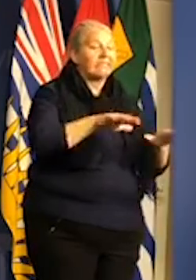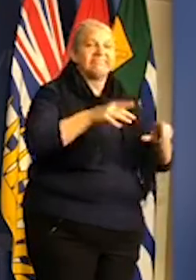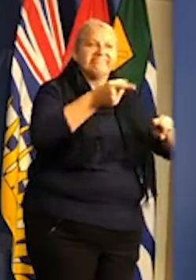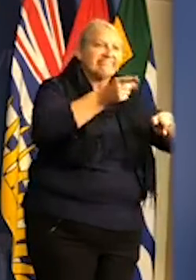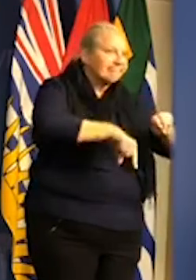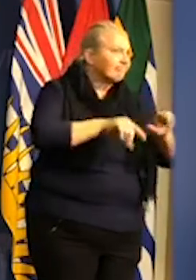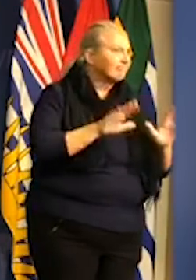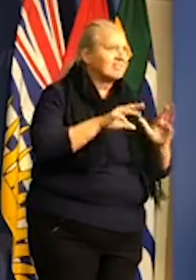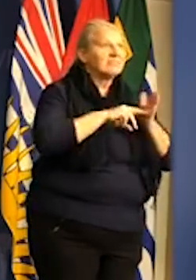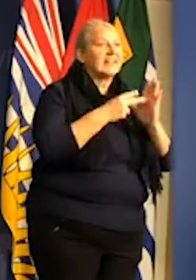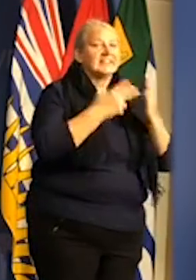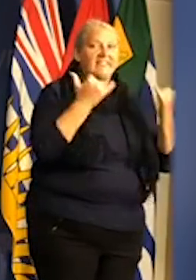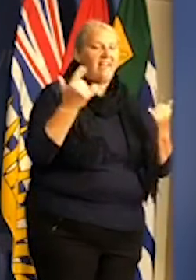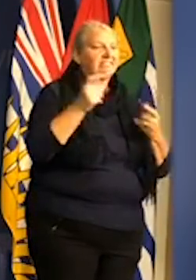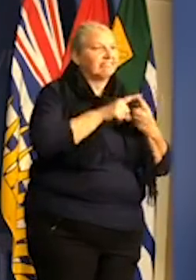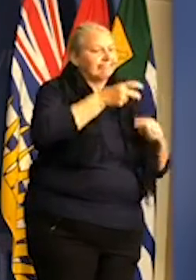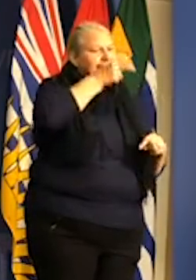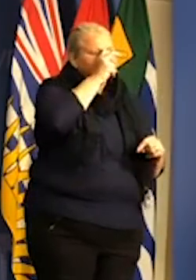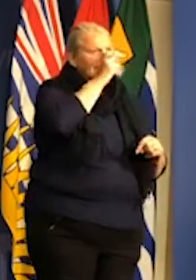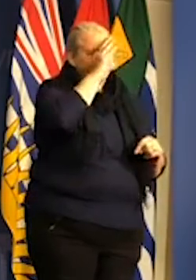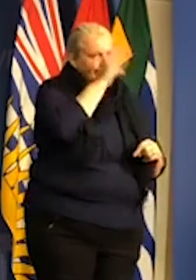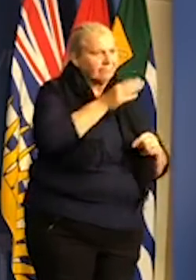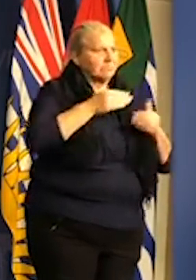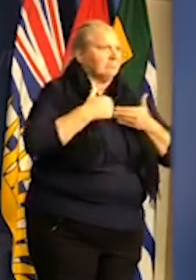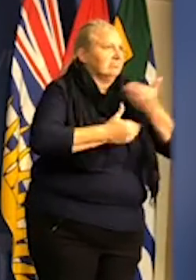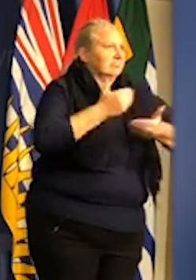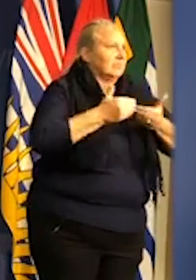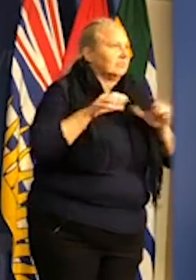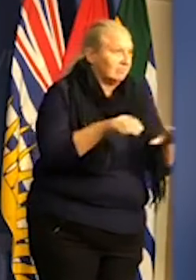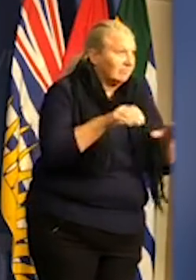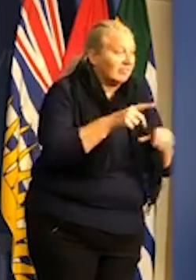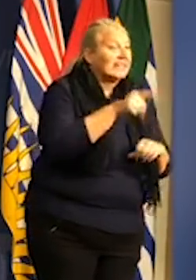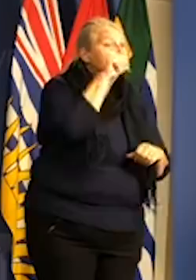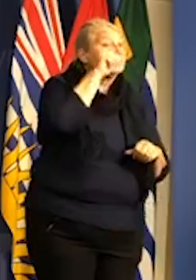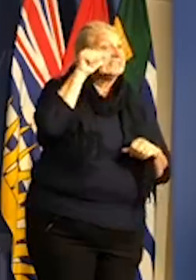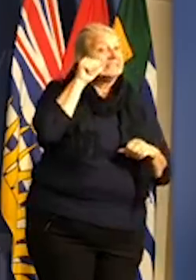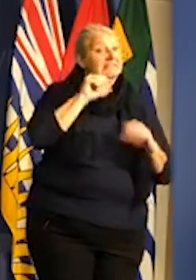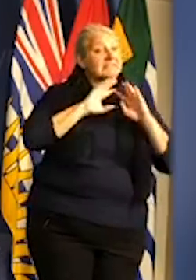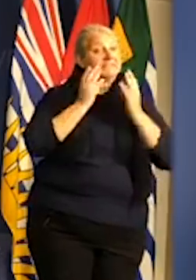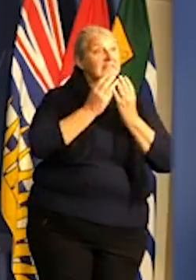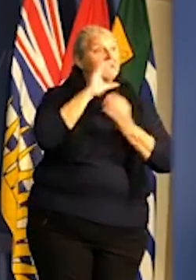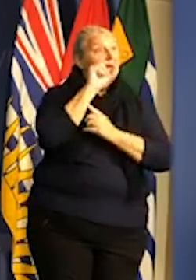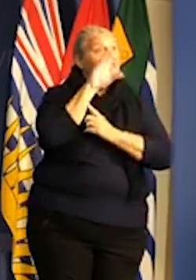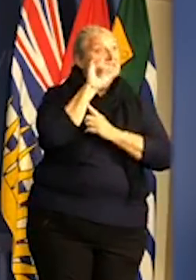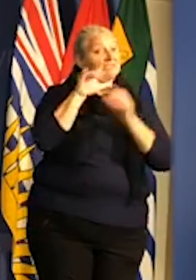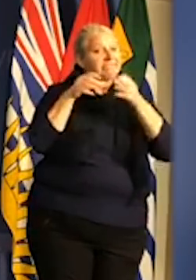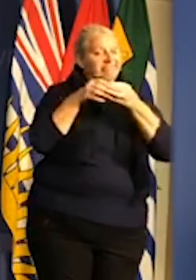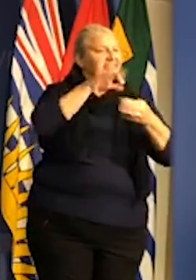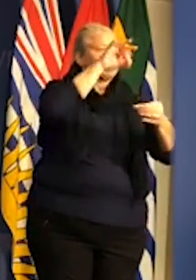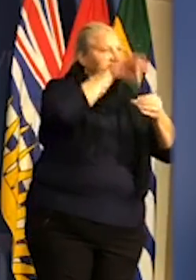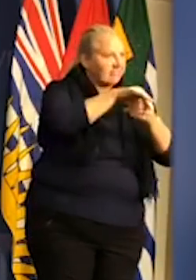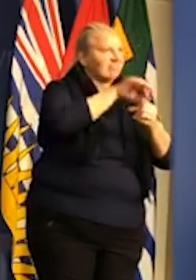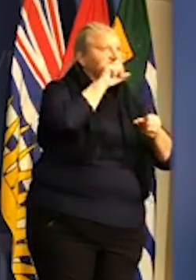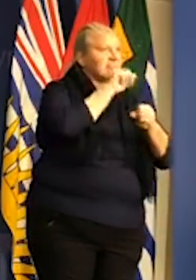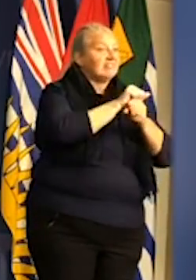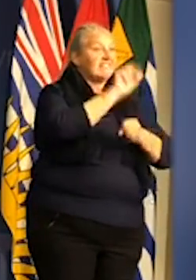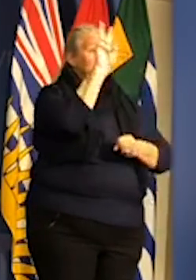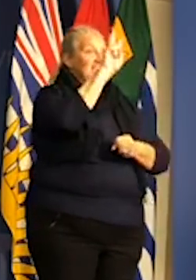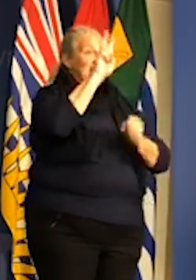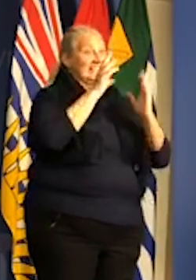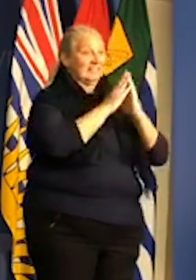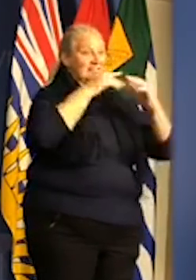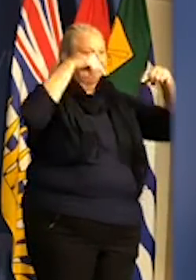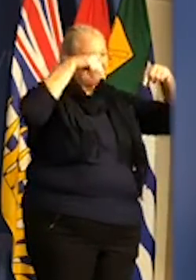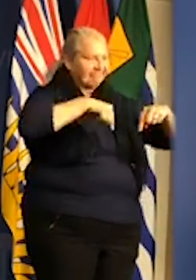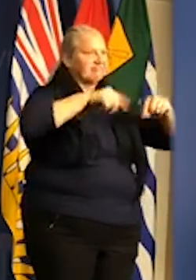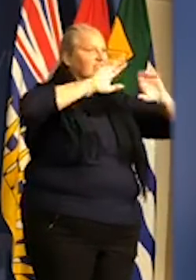taking bold action. Yesterday, Council declared a state of emergency in the city of Vancouver, and I